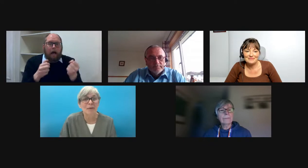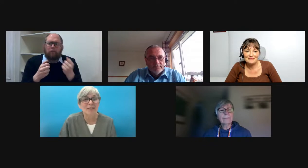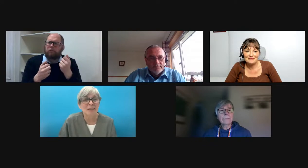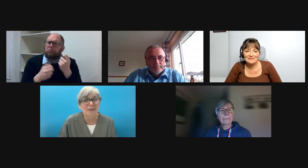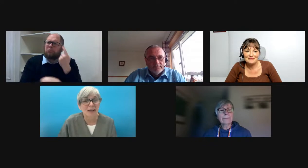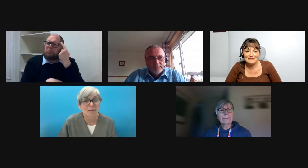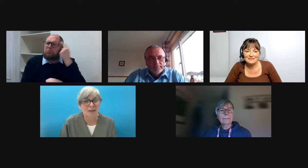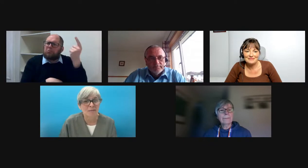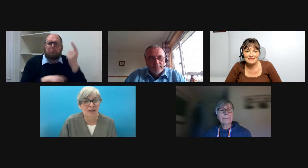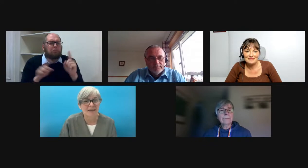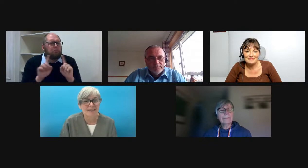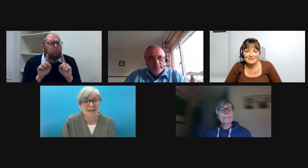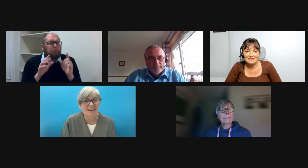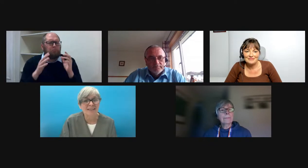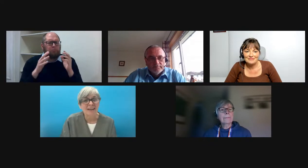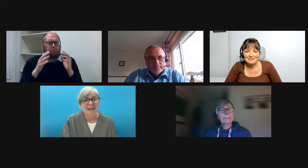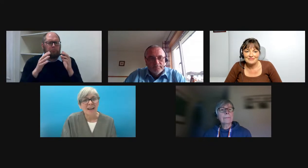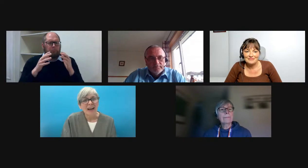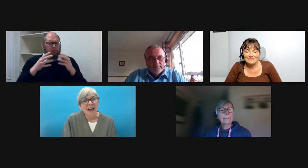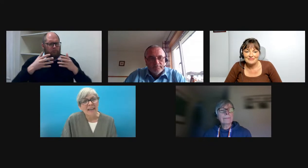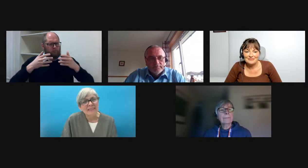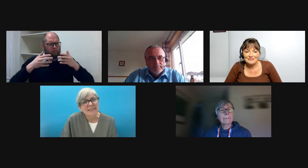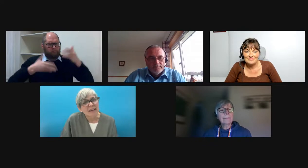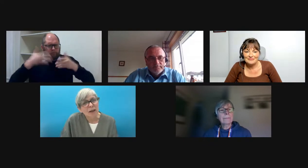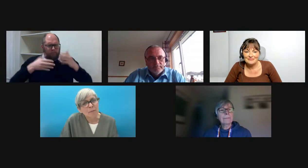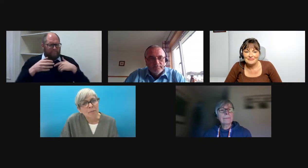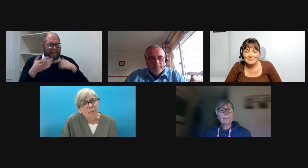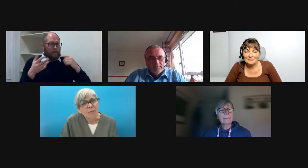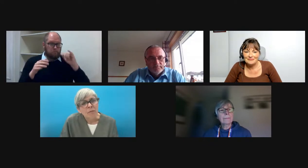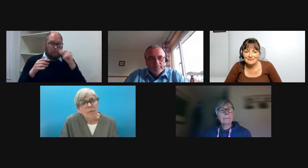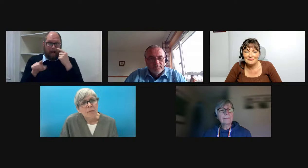more information available in BSL. And